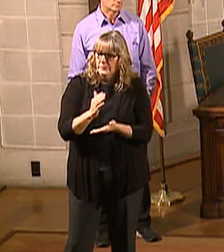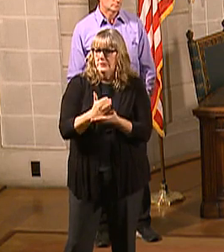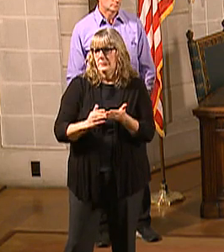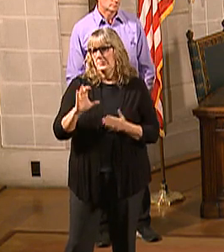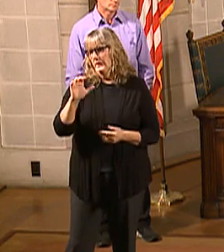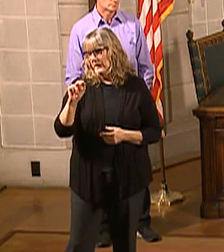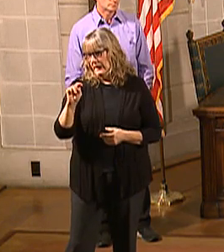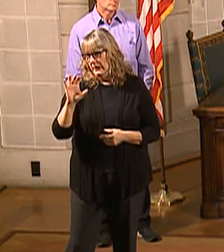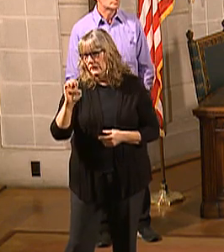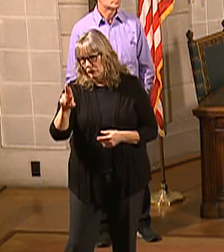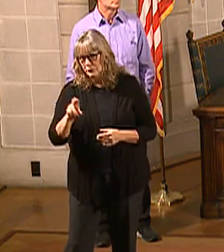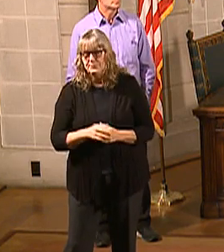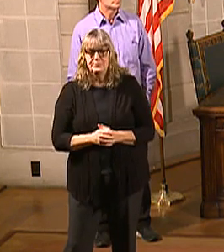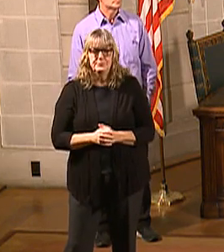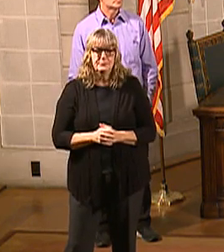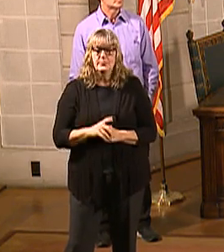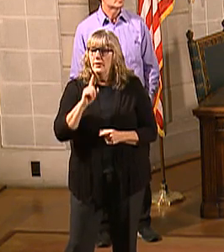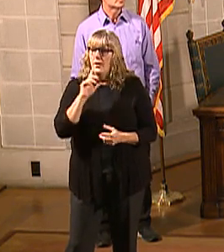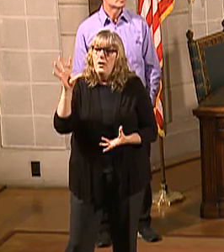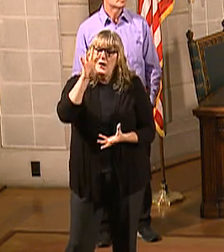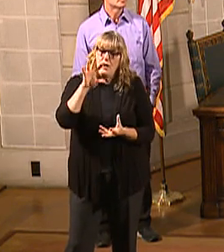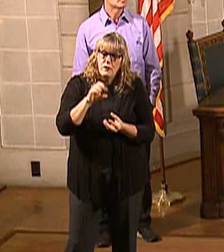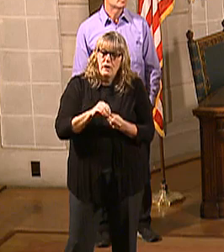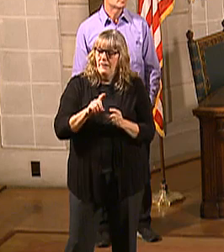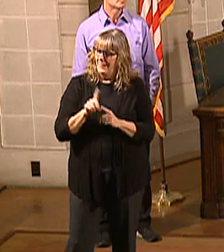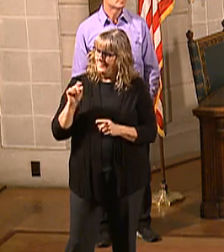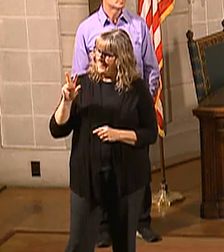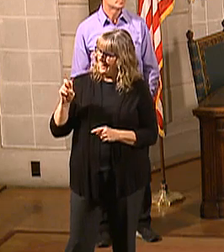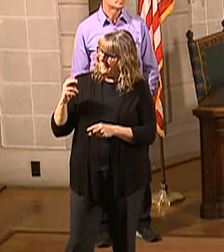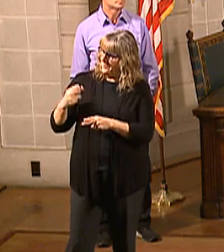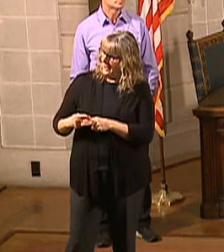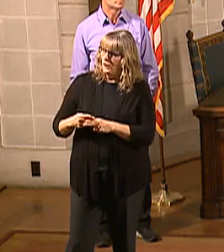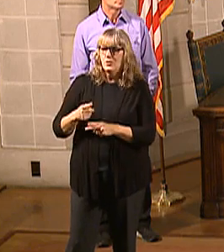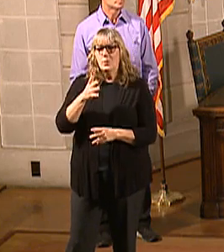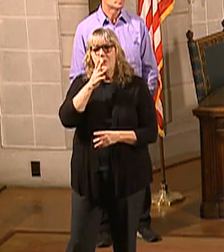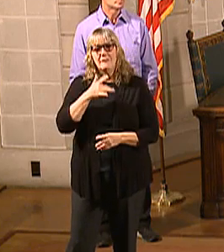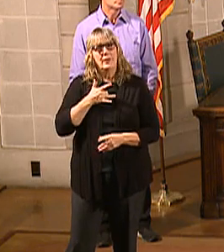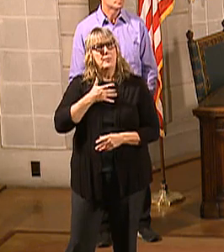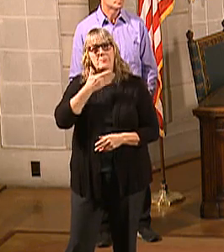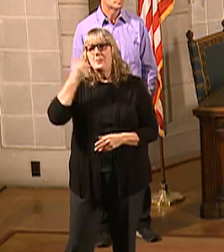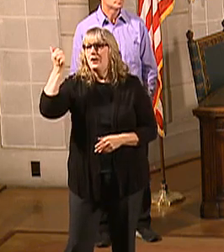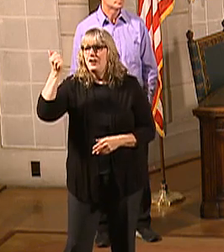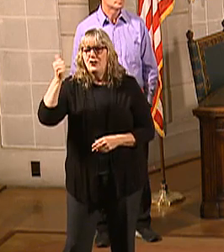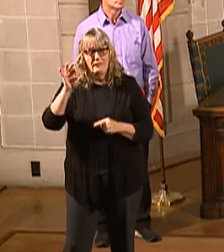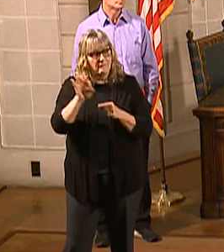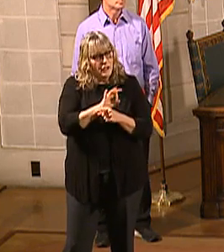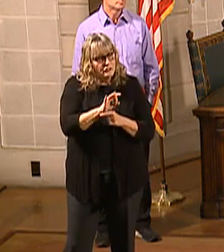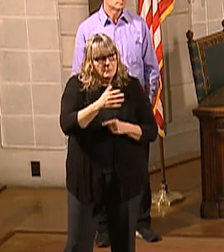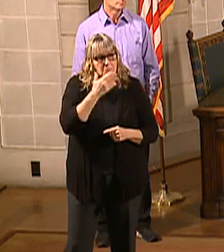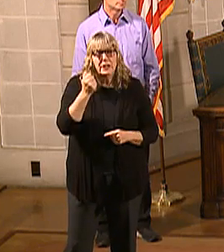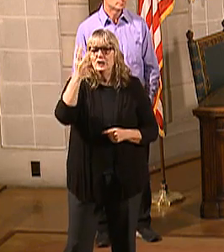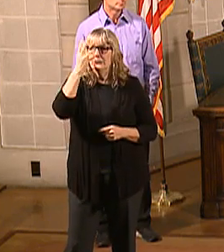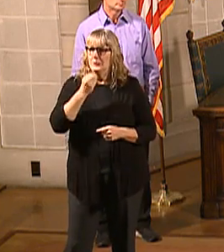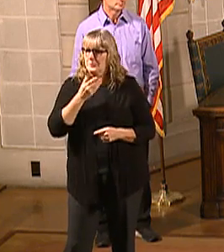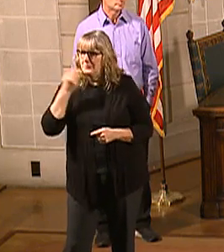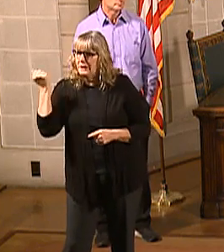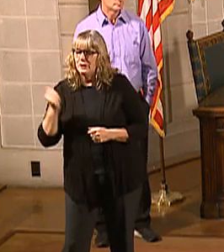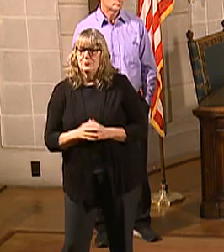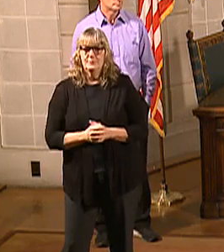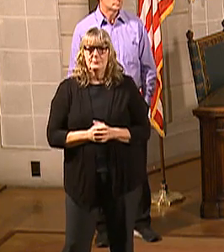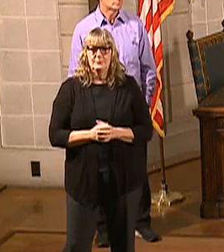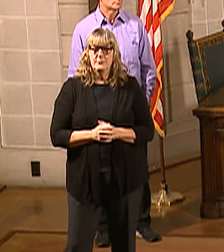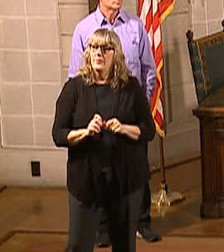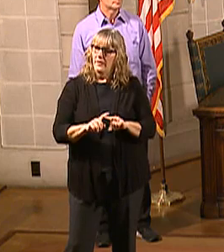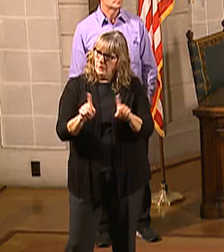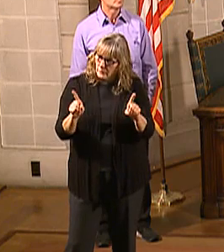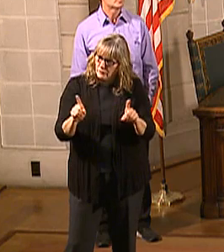cancer. Overall, like Dave mentioned, it makes people feel better, function better, and sleep better.